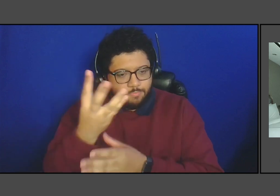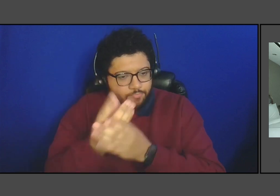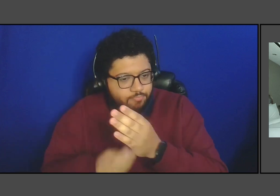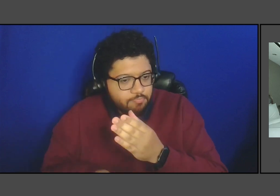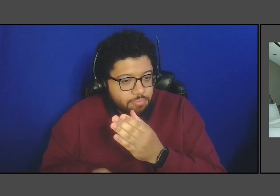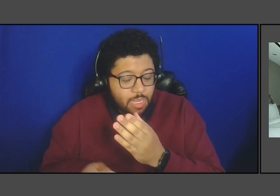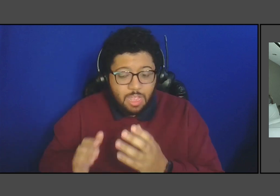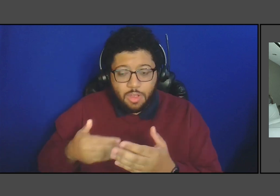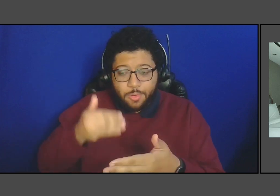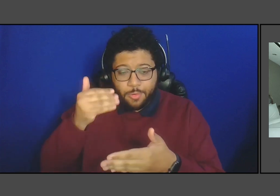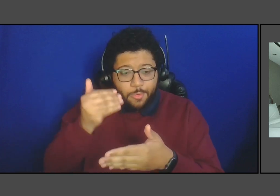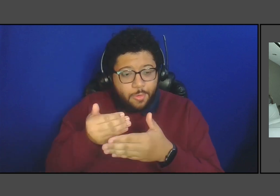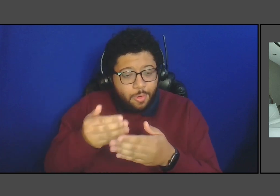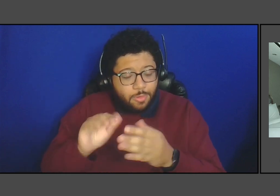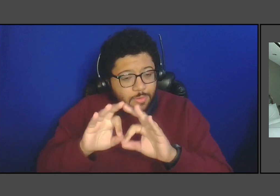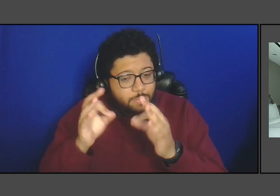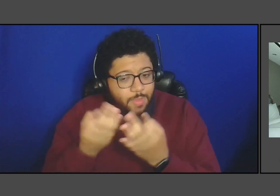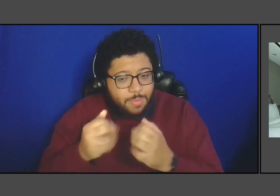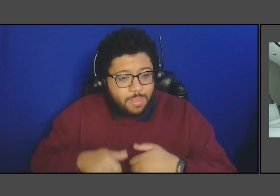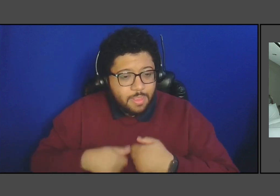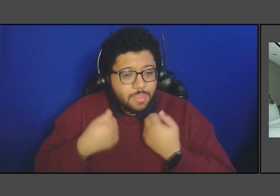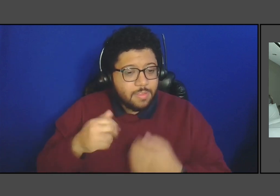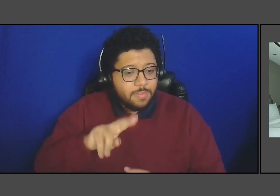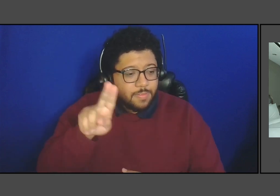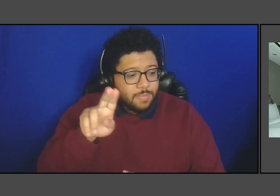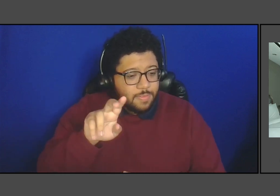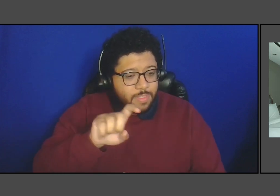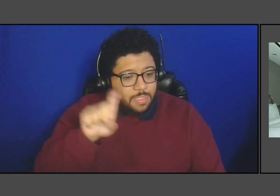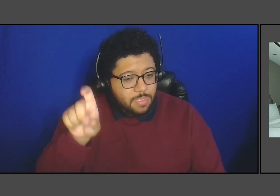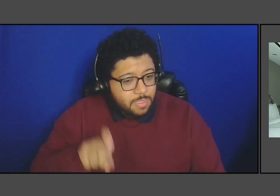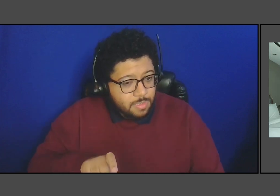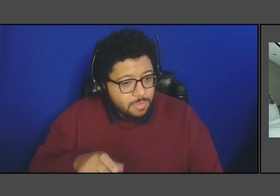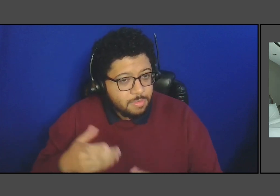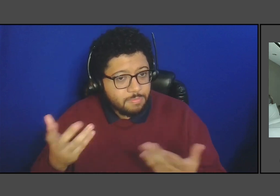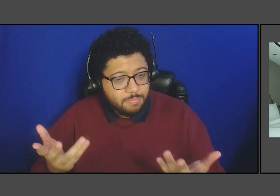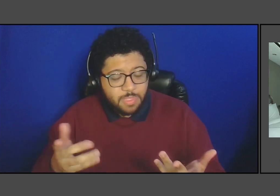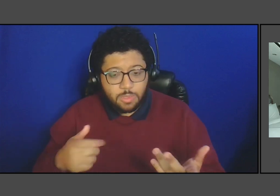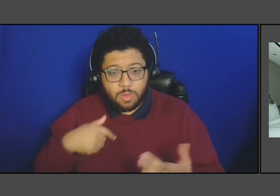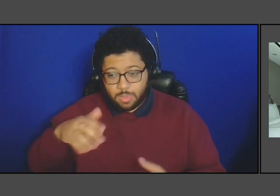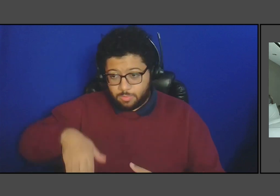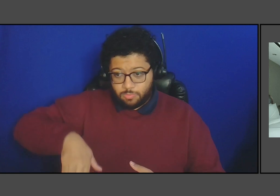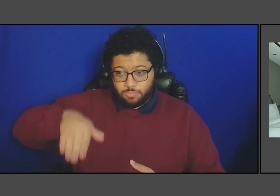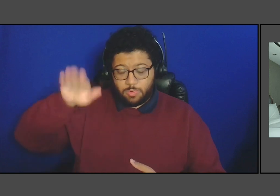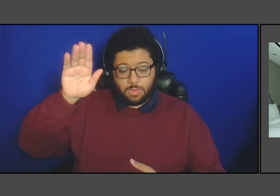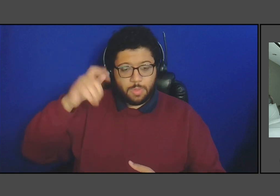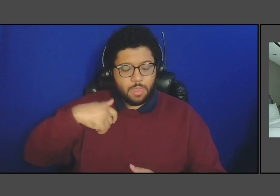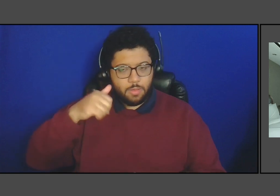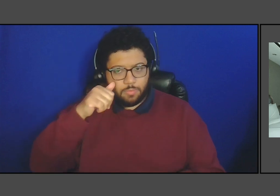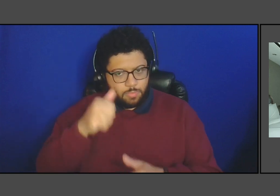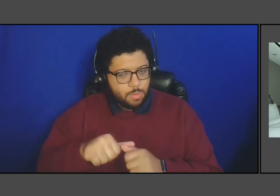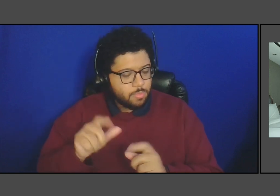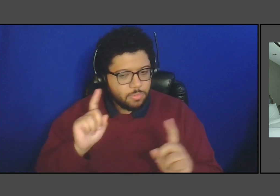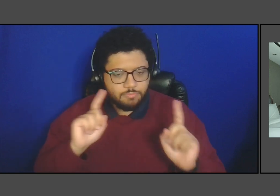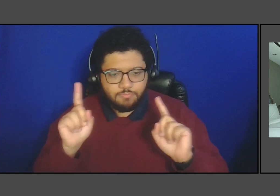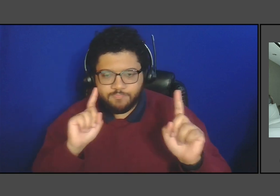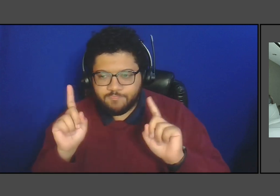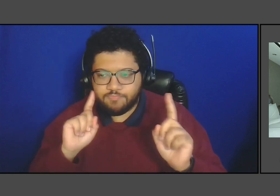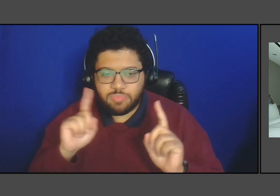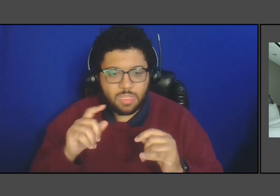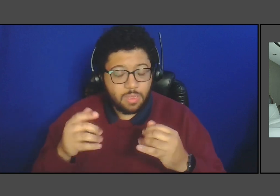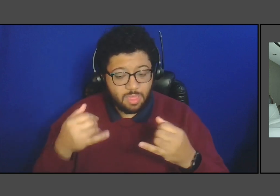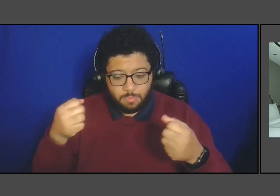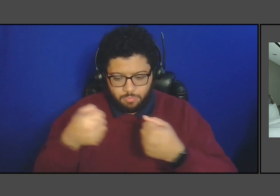of the Mexican border. And when I was growing up, I remember hearing about going across the border and almost